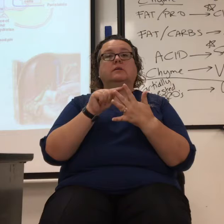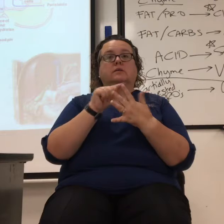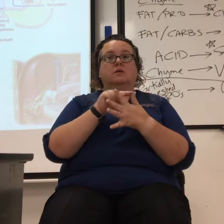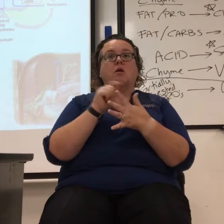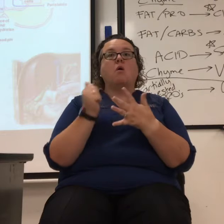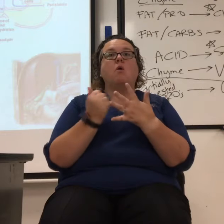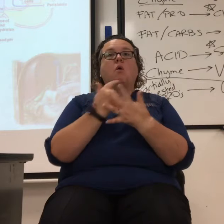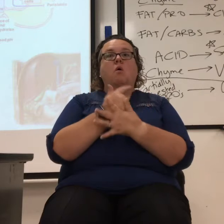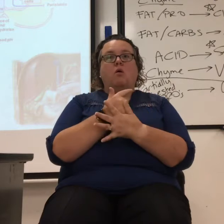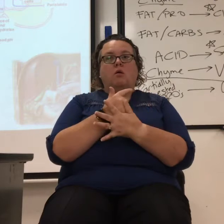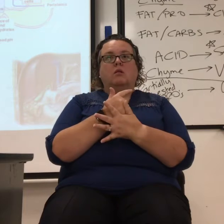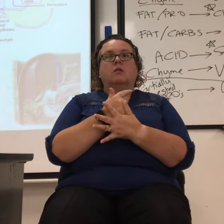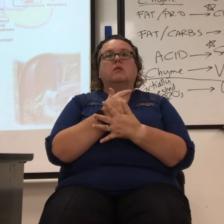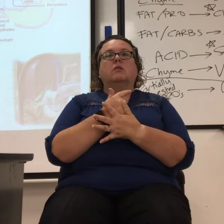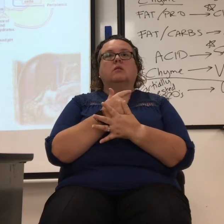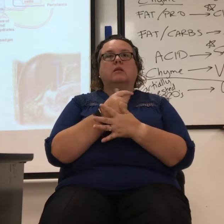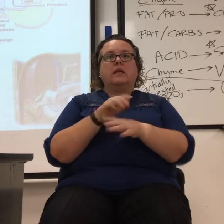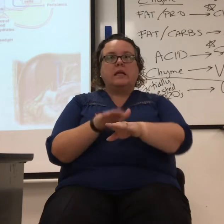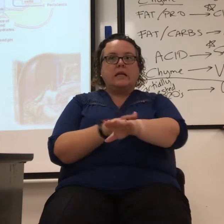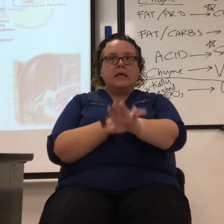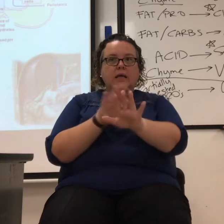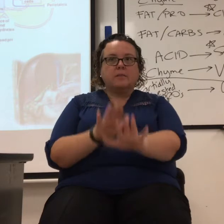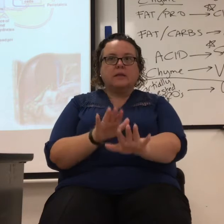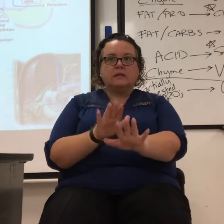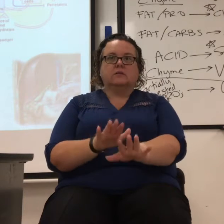one. Inhibit